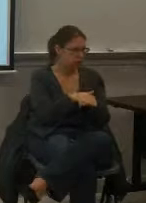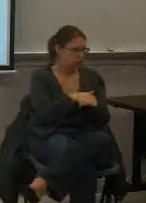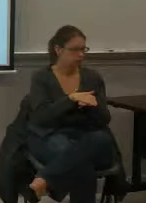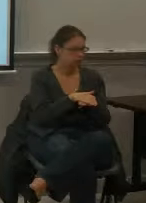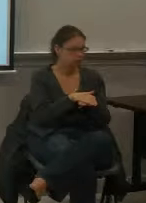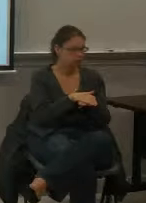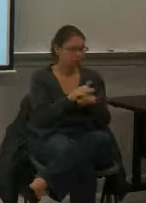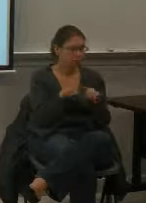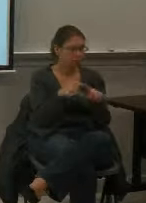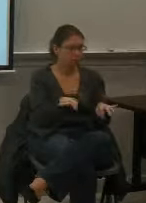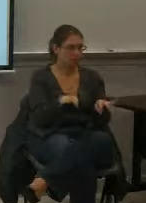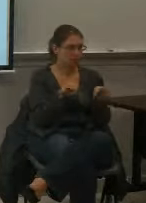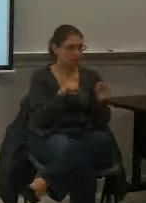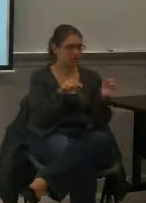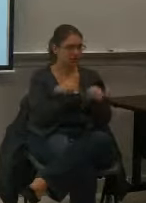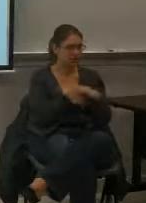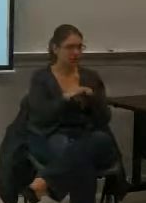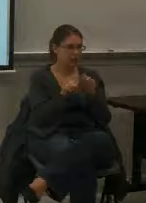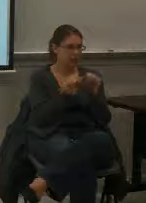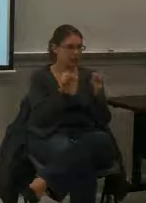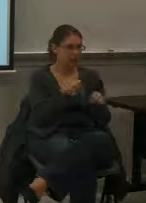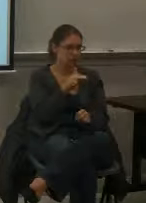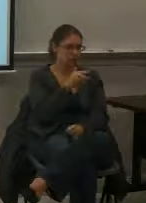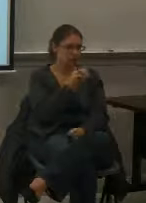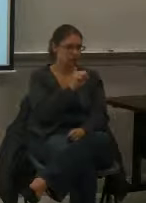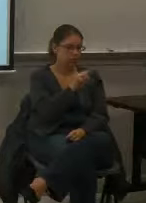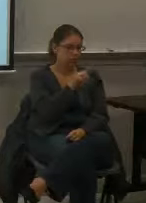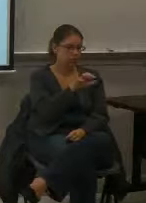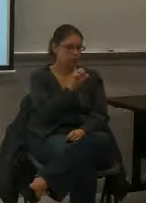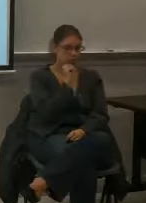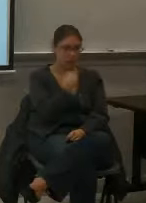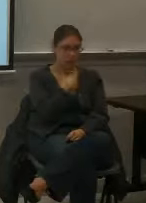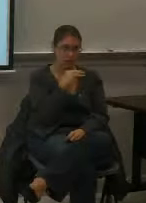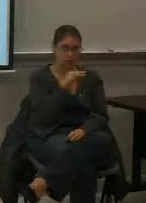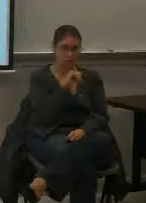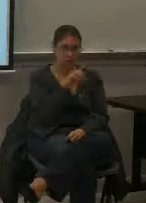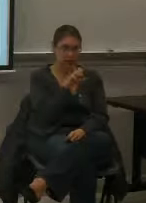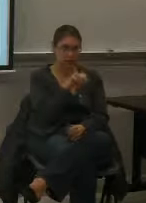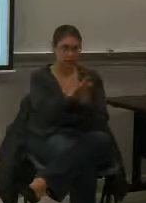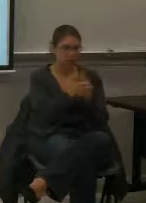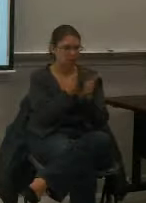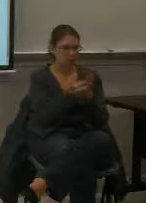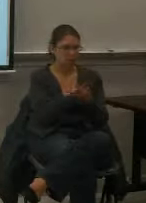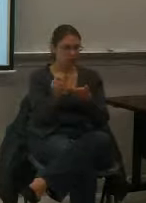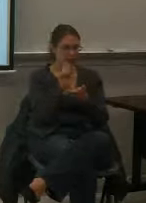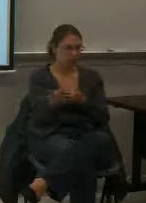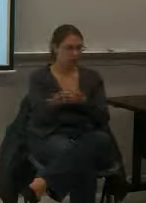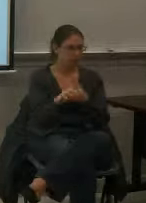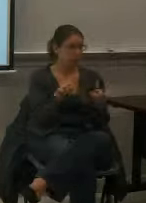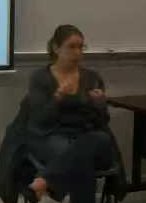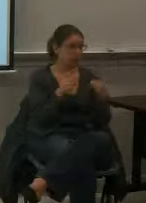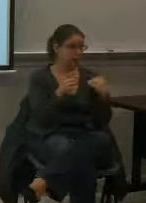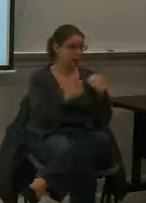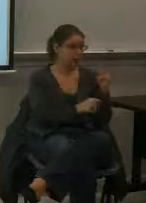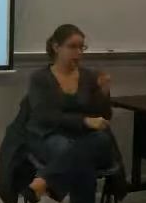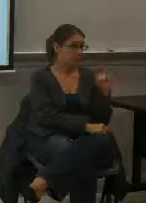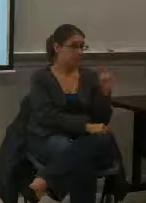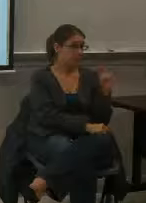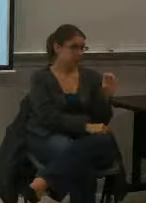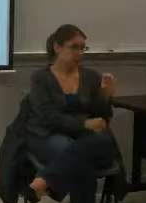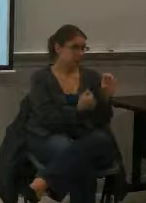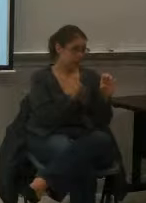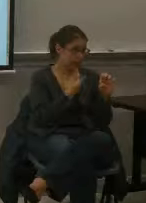when the floods come into these systems, the nostoc that don't have the midge all get washed away, whereas the ones that have the midge in them